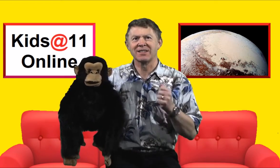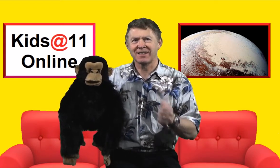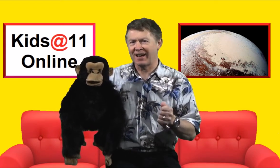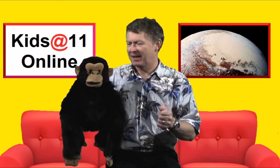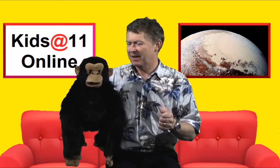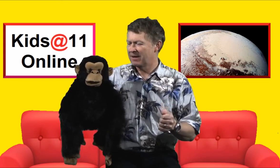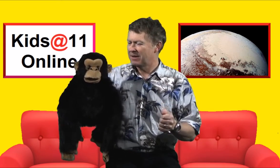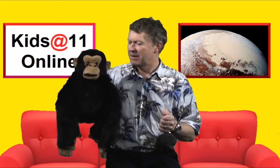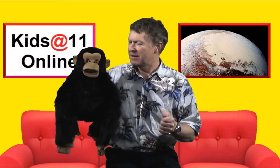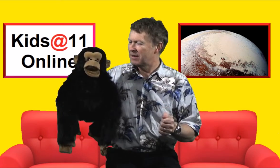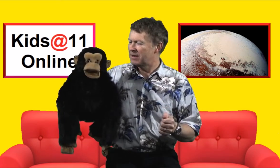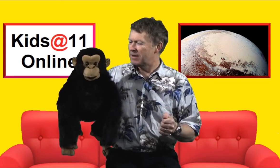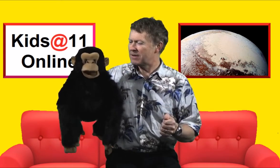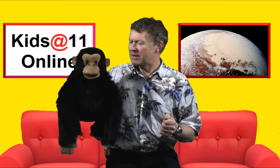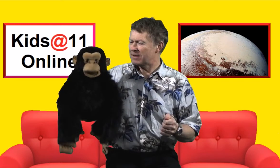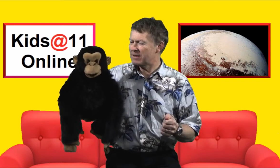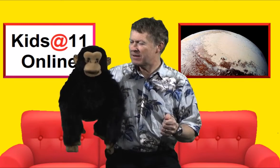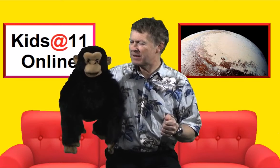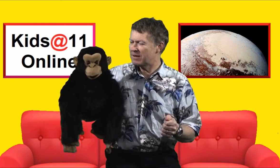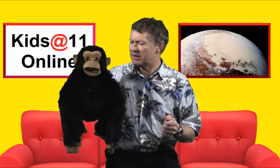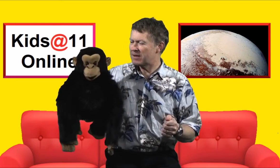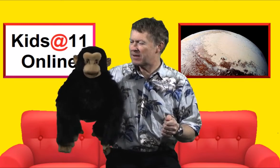today? Is it Hanana Hike, eh?